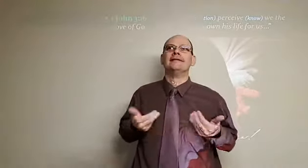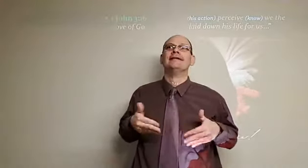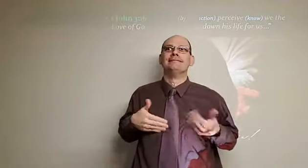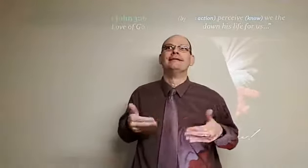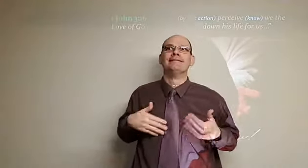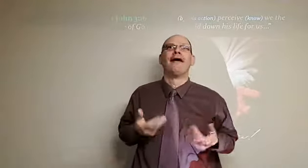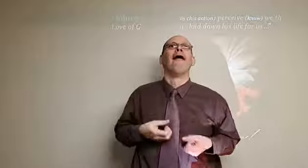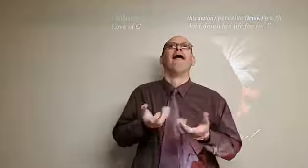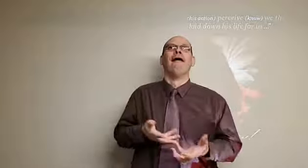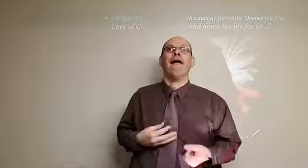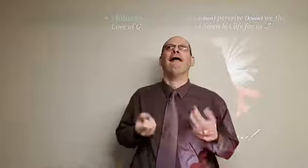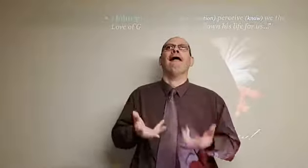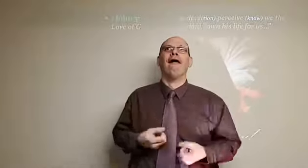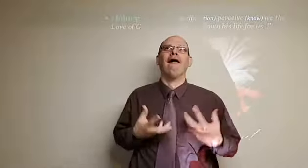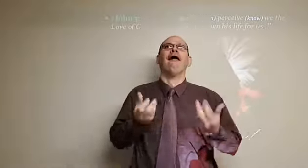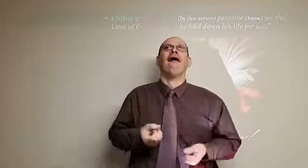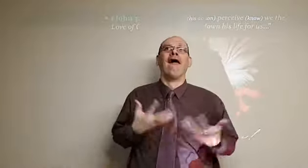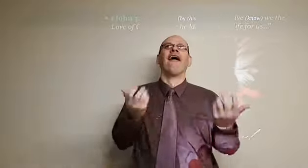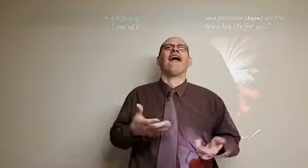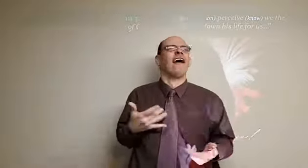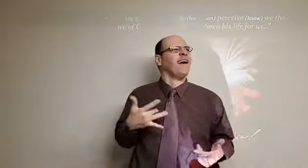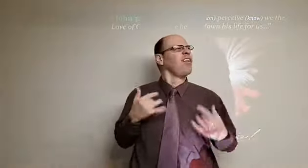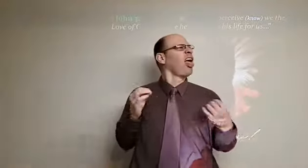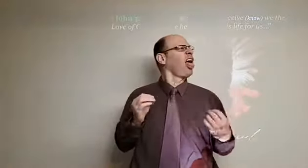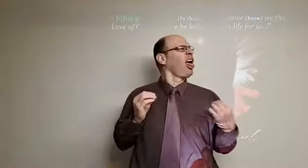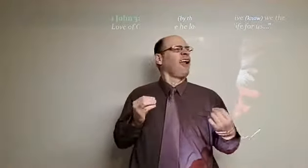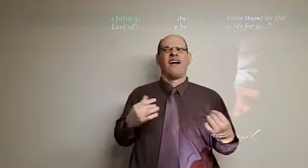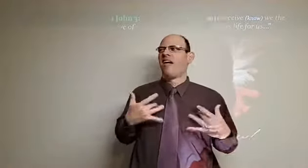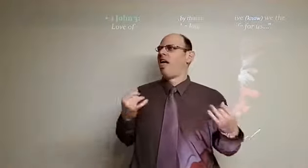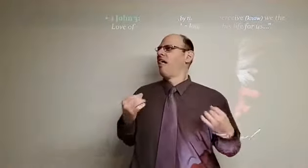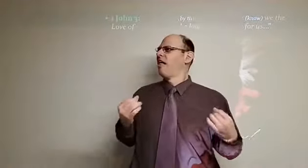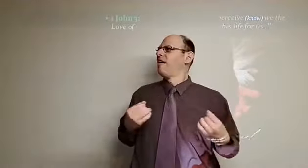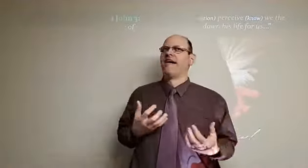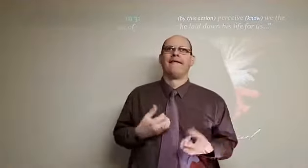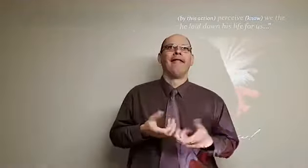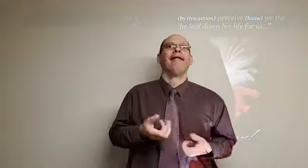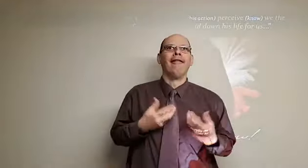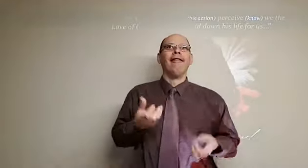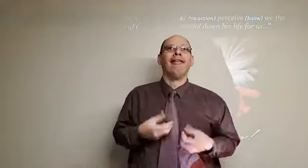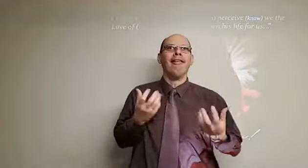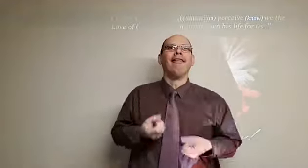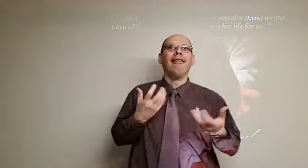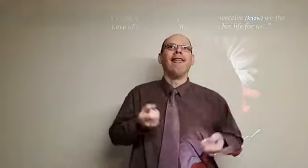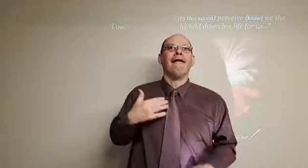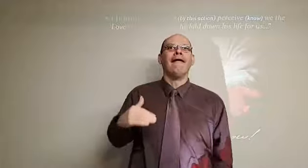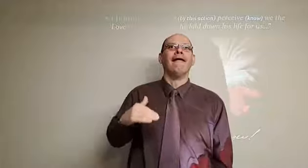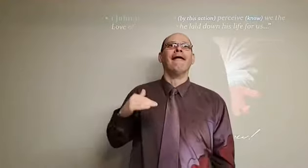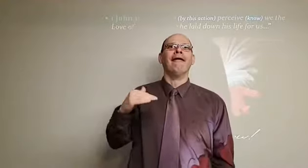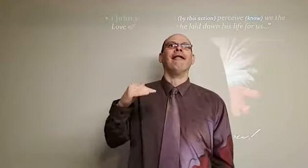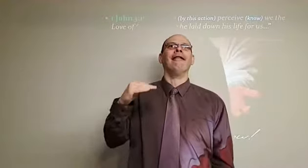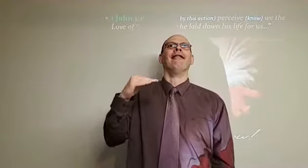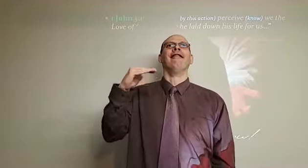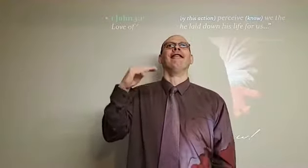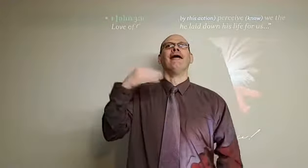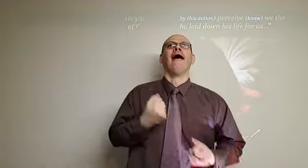I would I would I would confess I would confess I would confess and I'd be like what's the purpose of this of confession and as I got